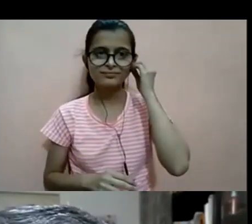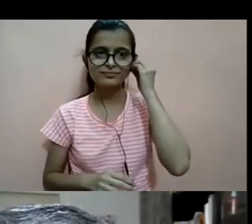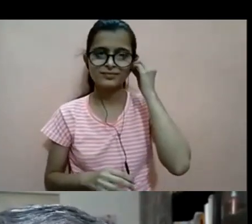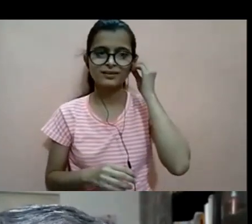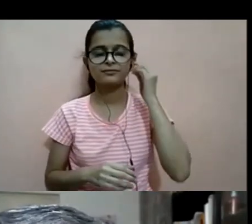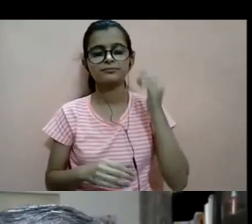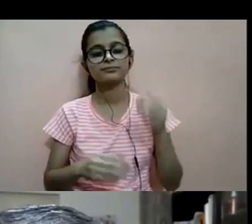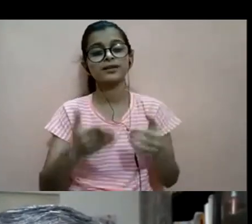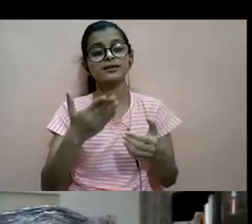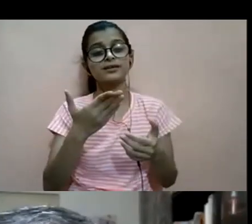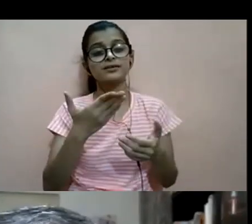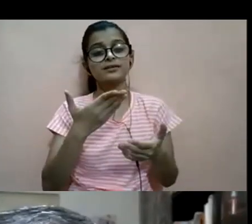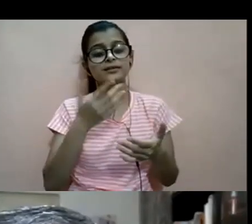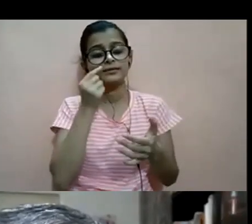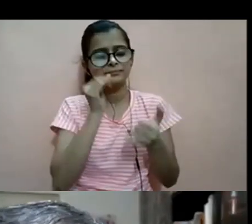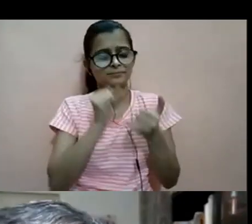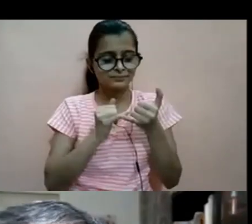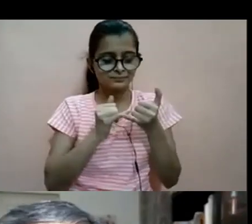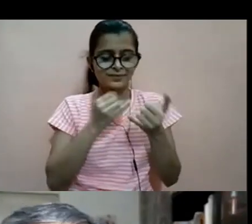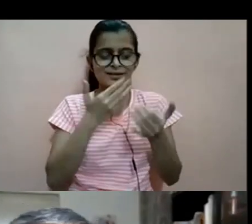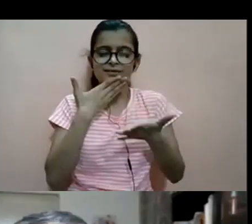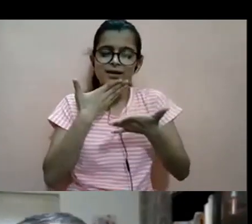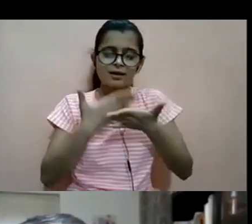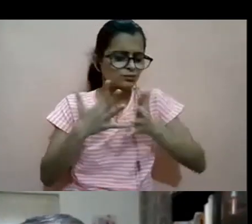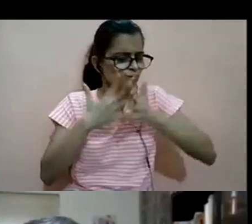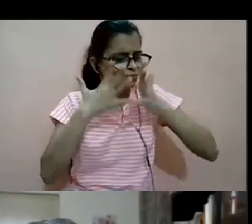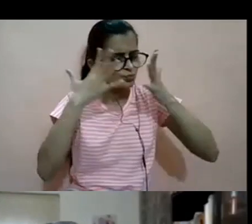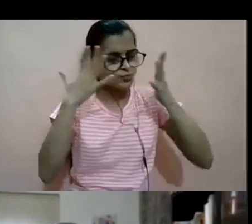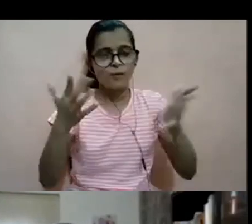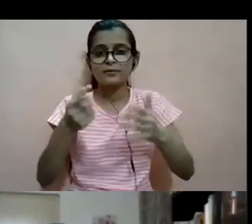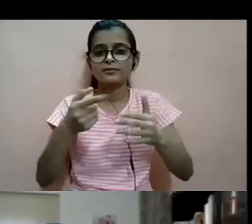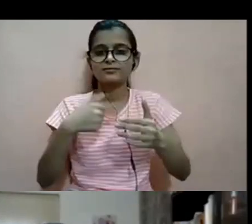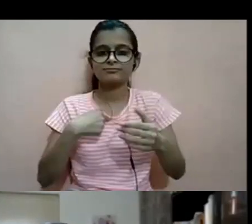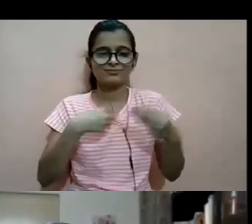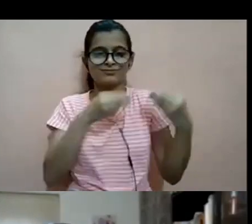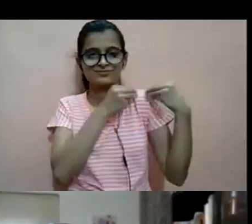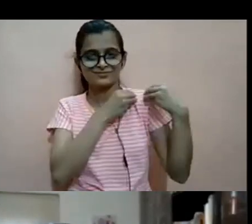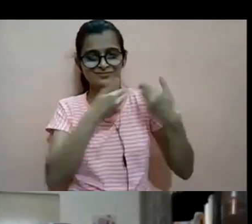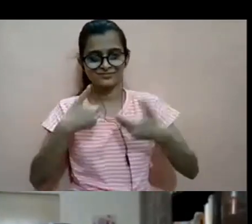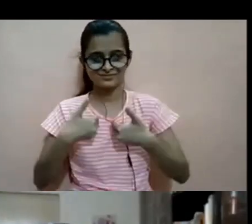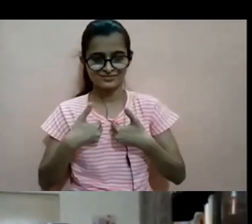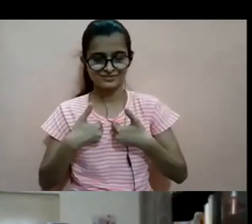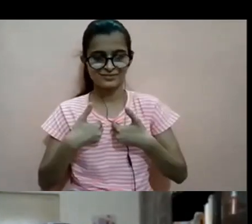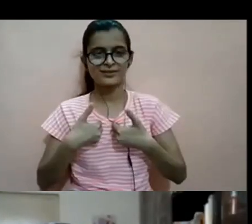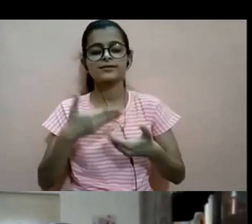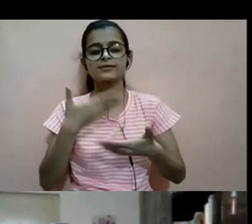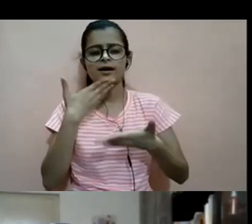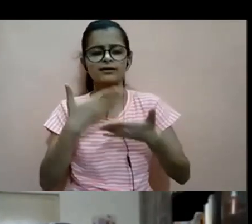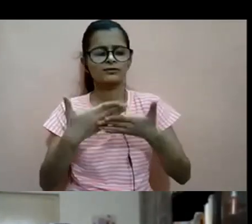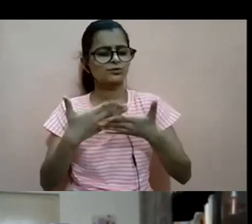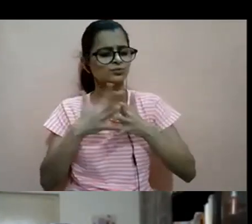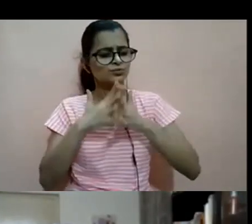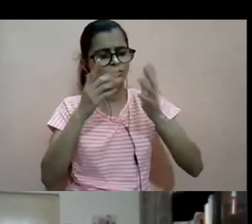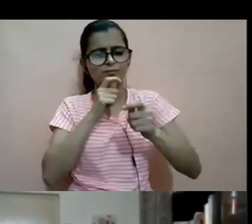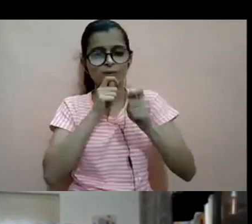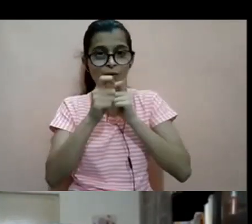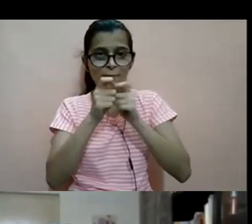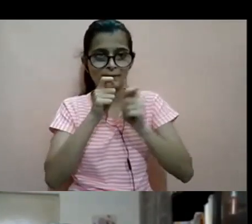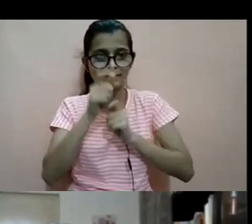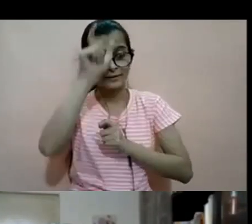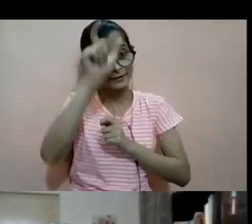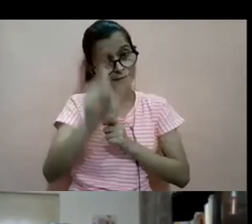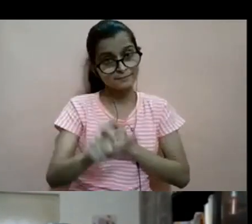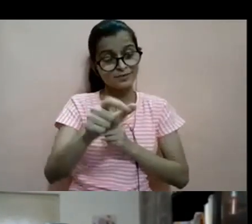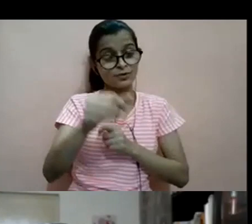Thank you, sir, for almost doing my job of thanking the speaker for such a